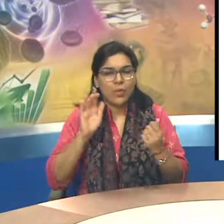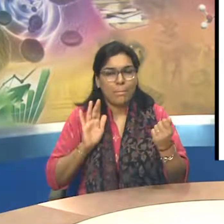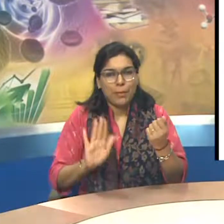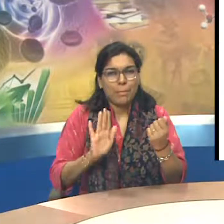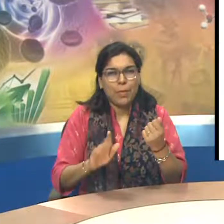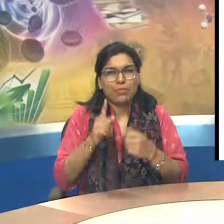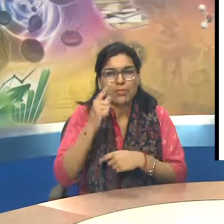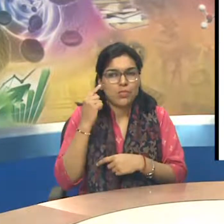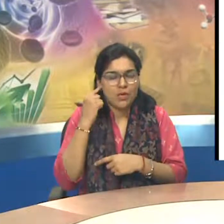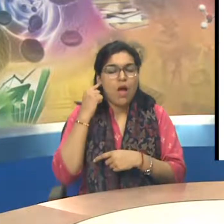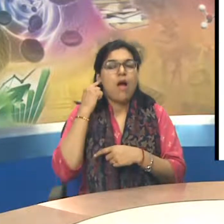are